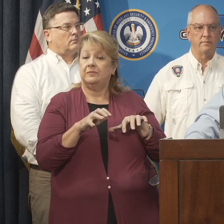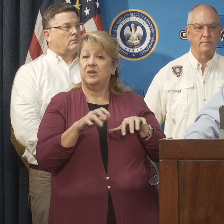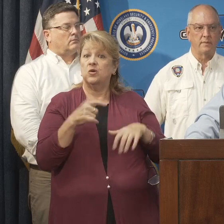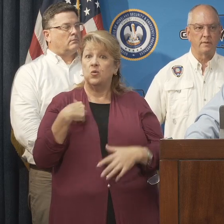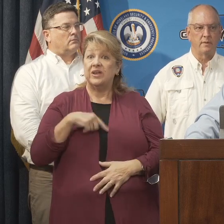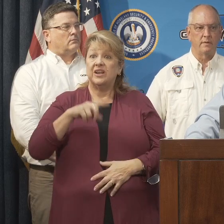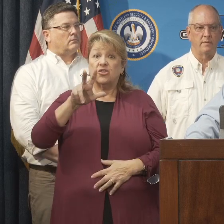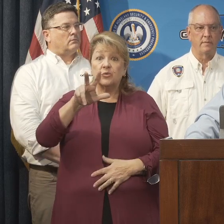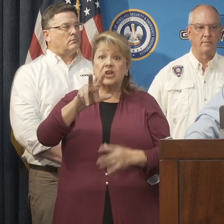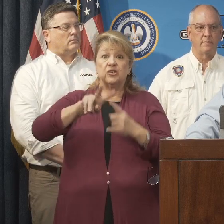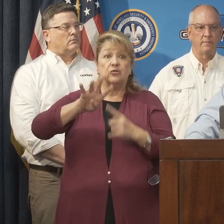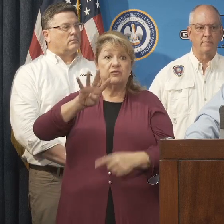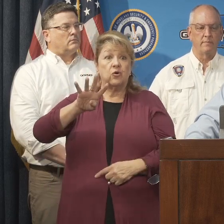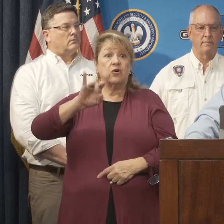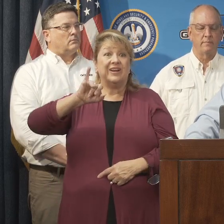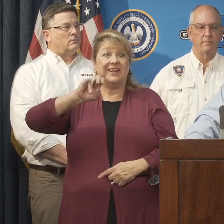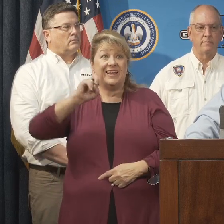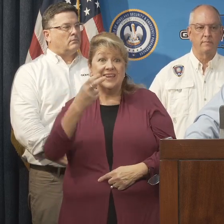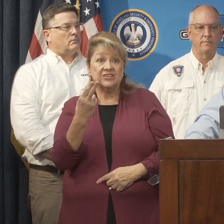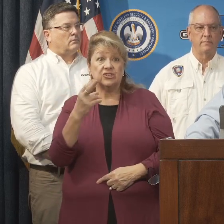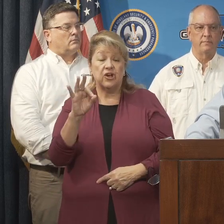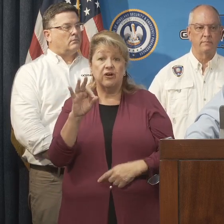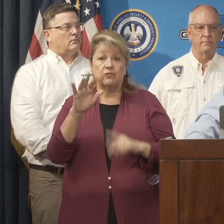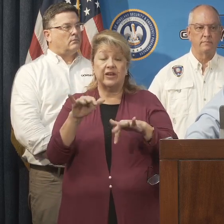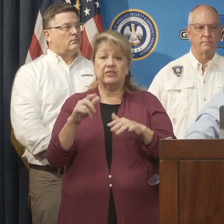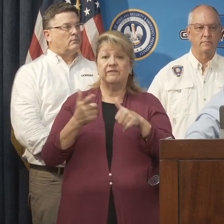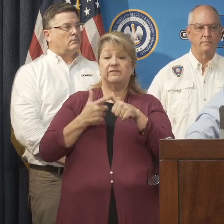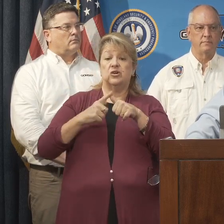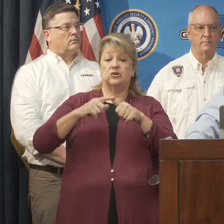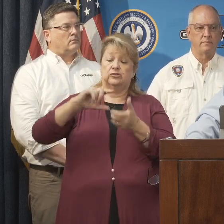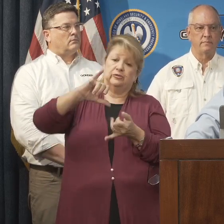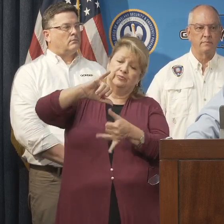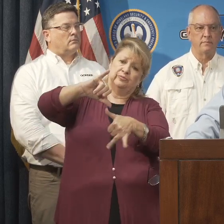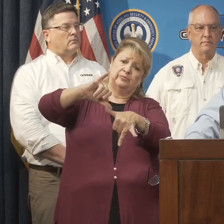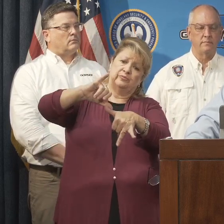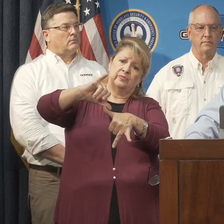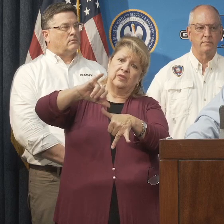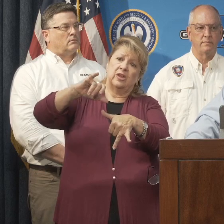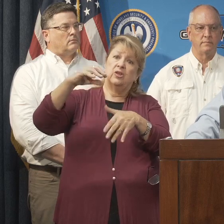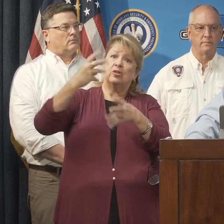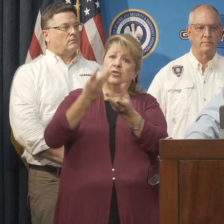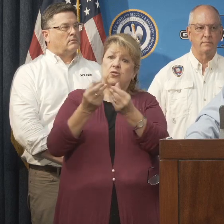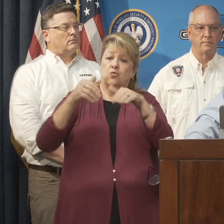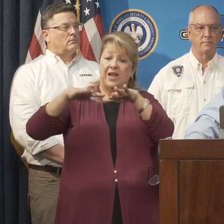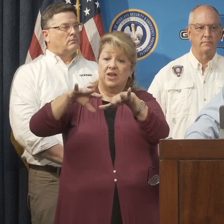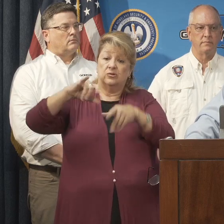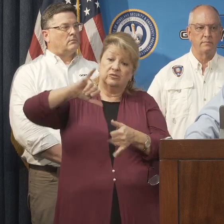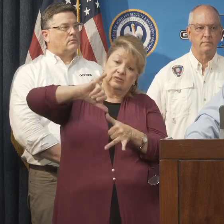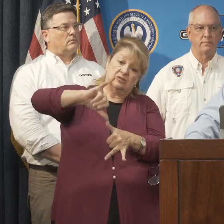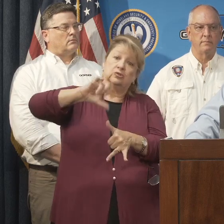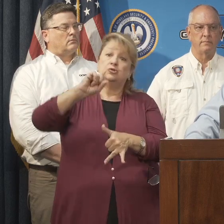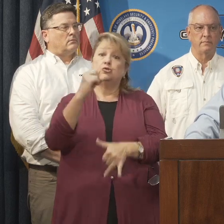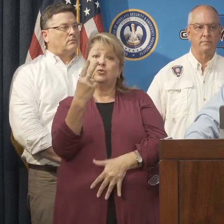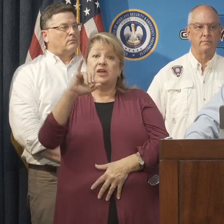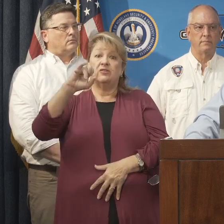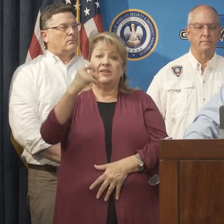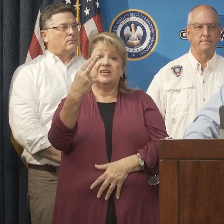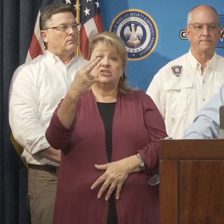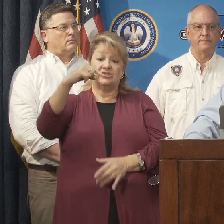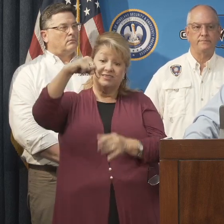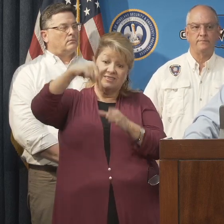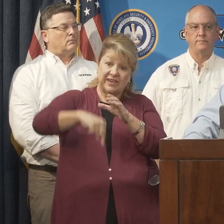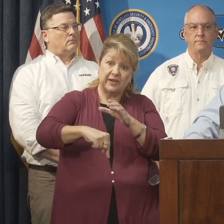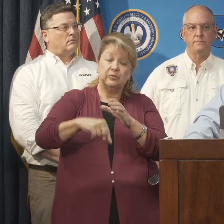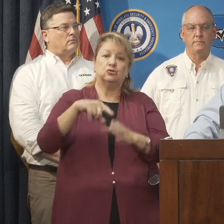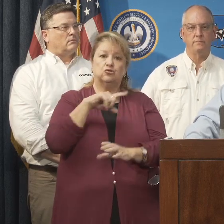4 inches of rain, because the ground is dry the first 12 inches, and it is literally a tinderbox. And so when we talk